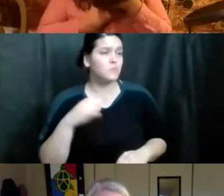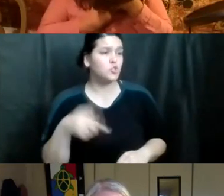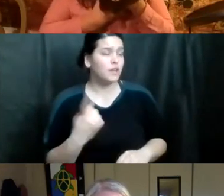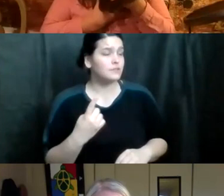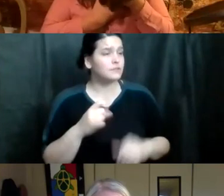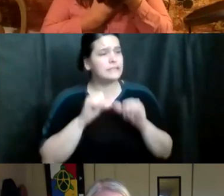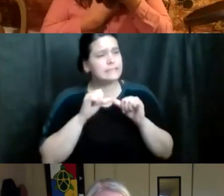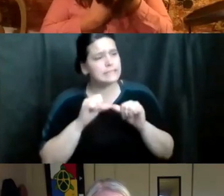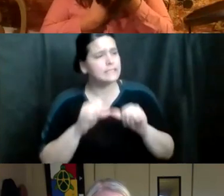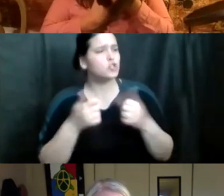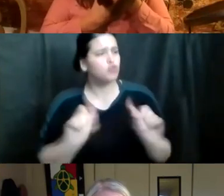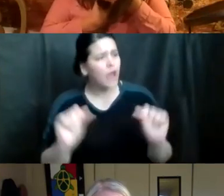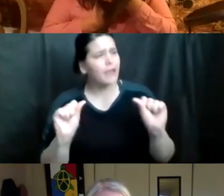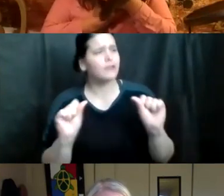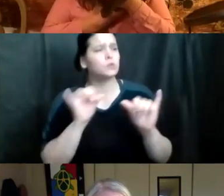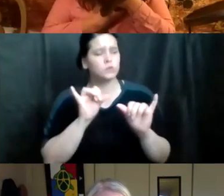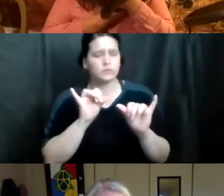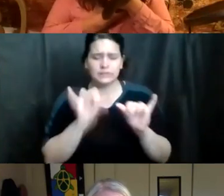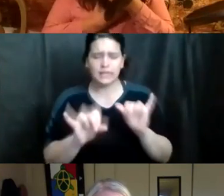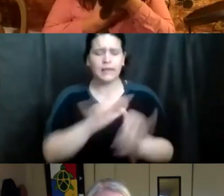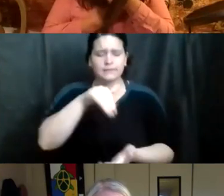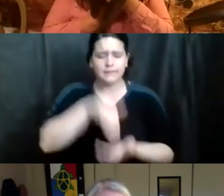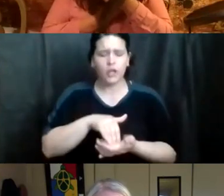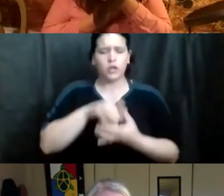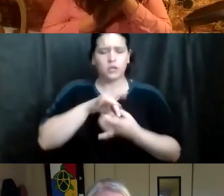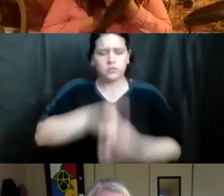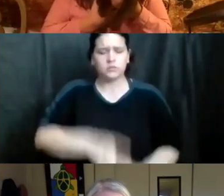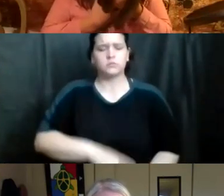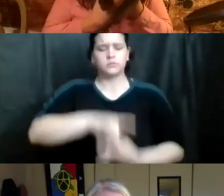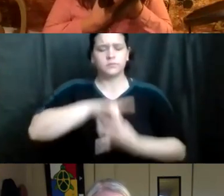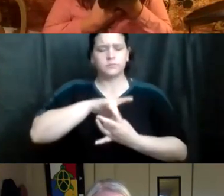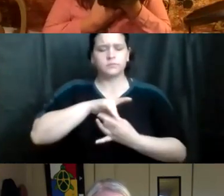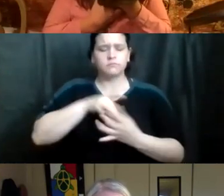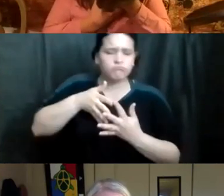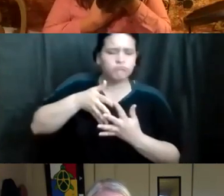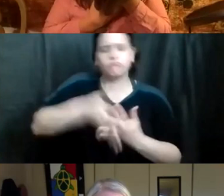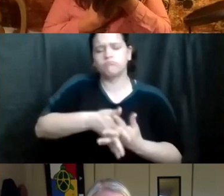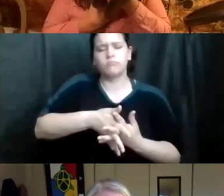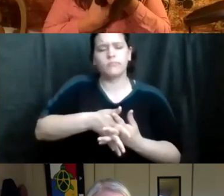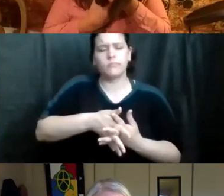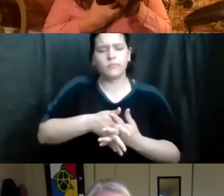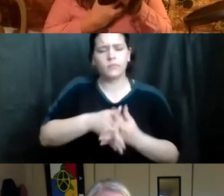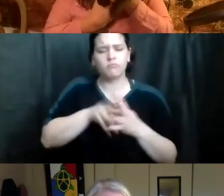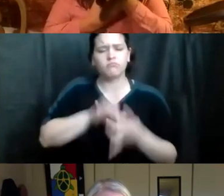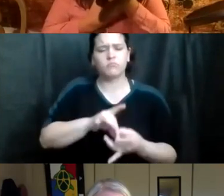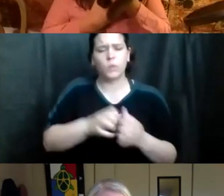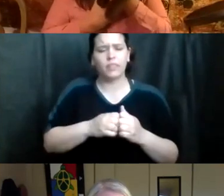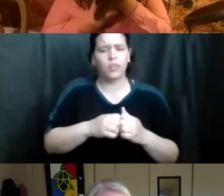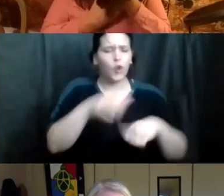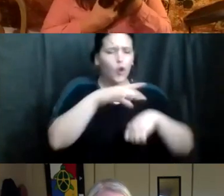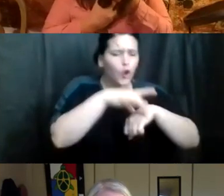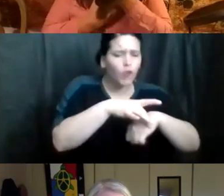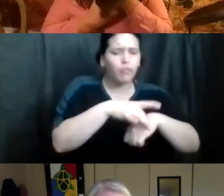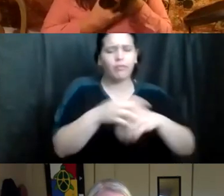consistently trying to stay centered, and those words with the earth and all the poetry and the